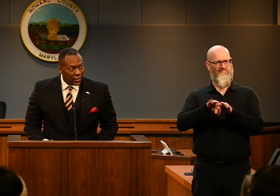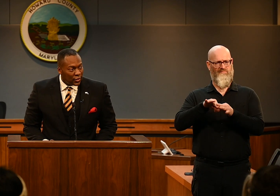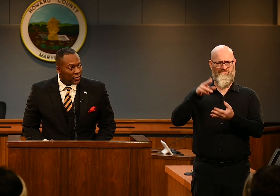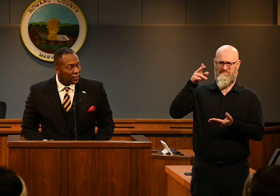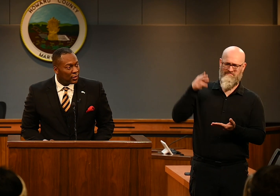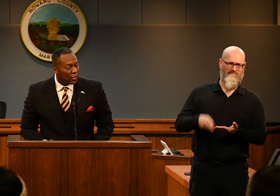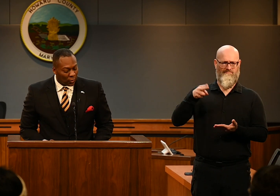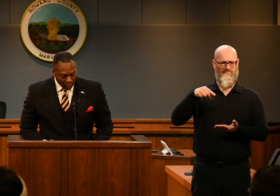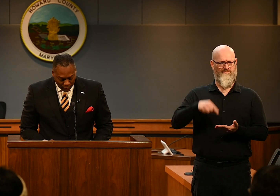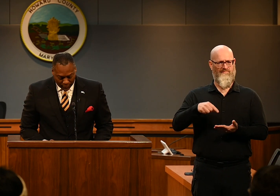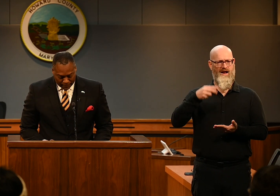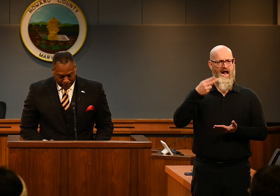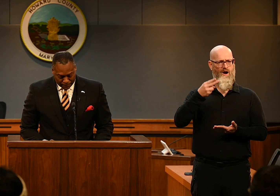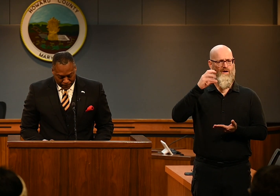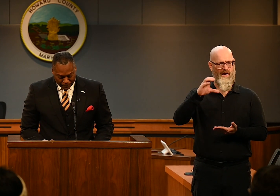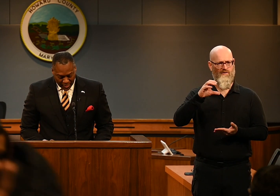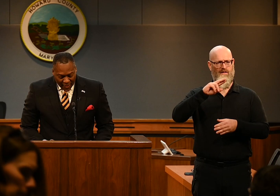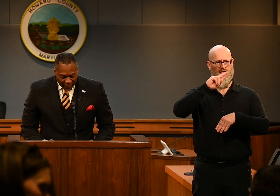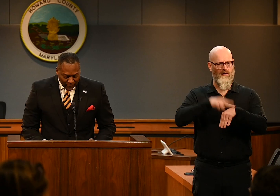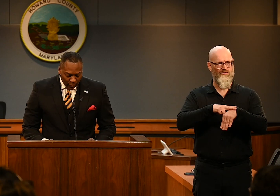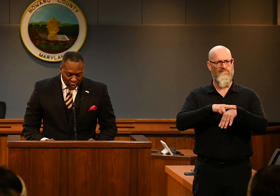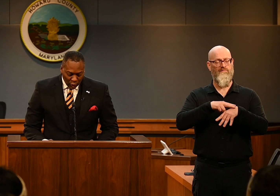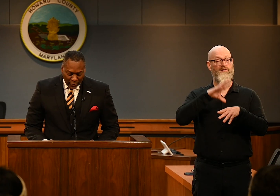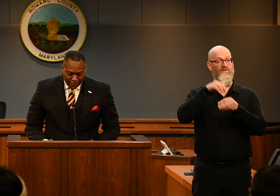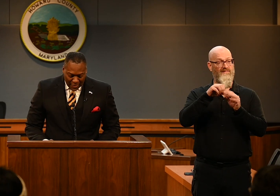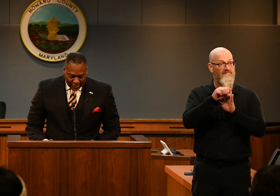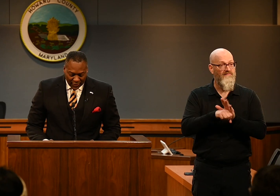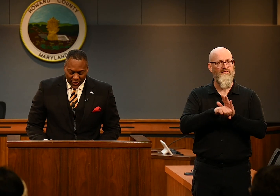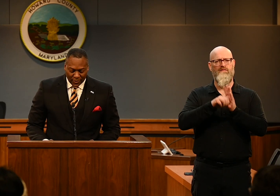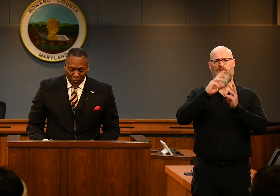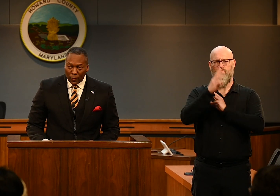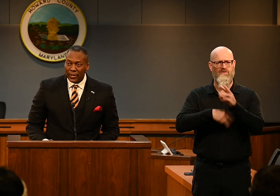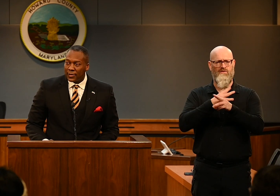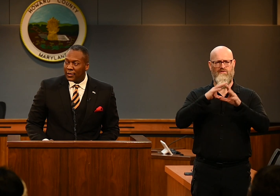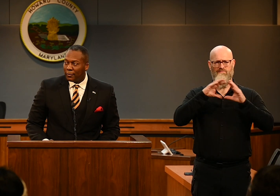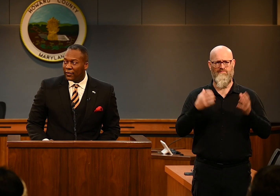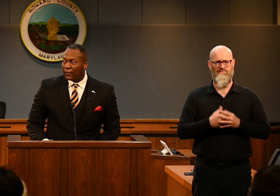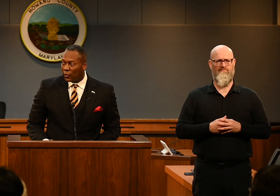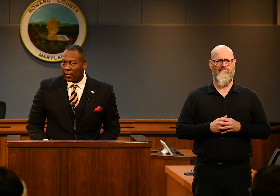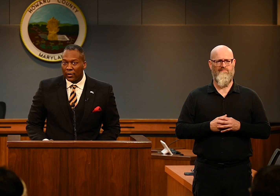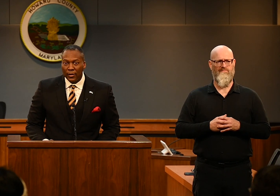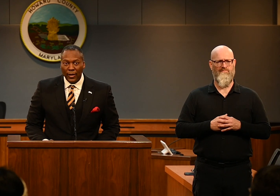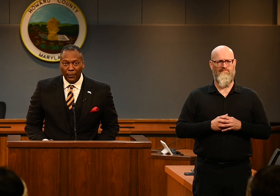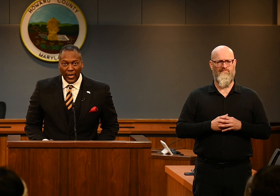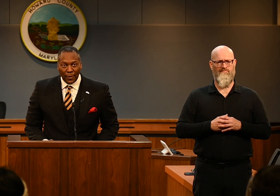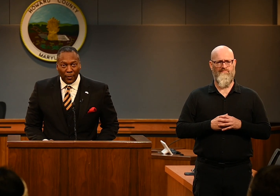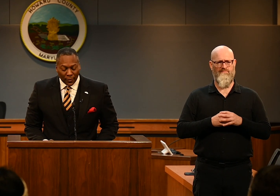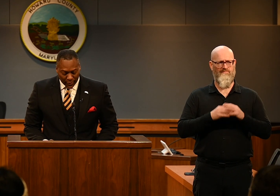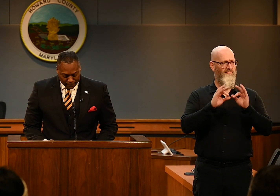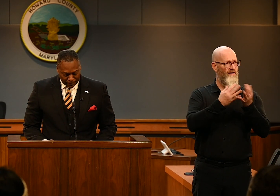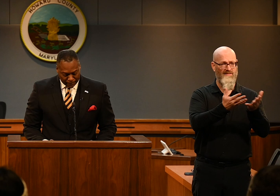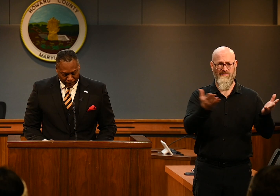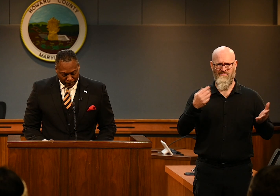our nation, our world. Family, we truly met this moment before it became